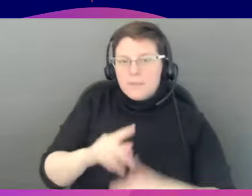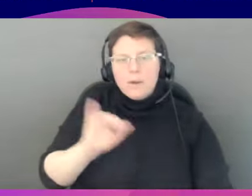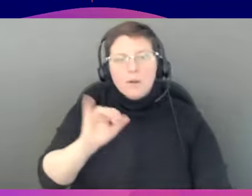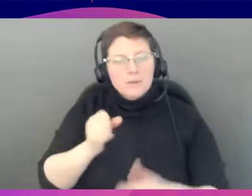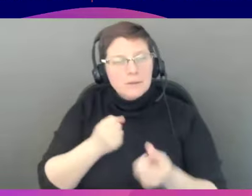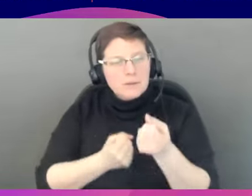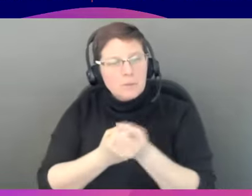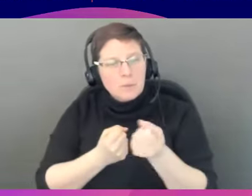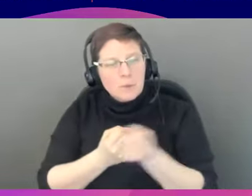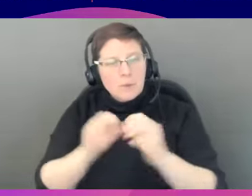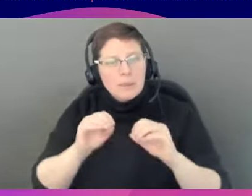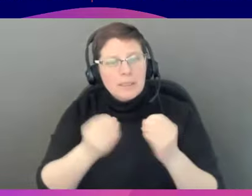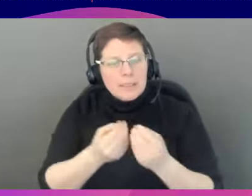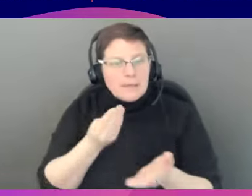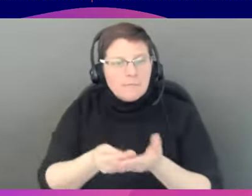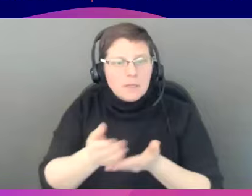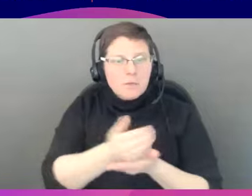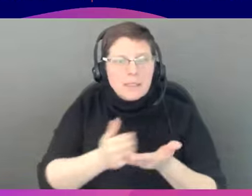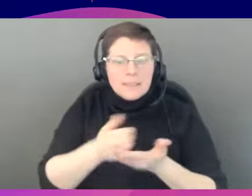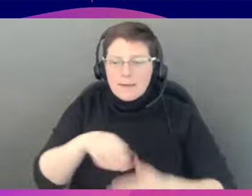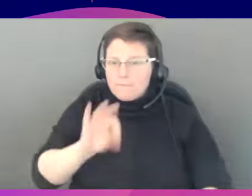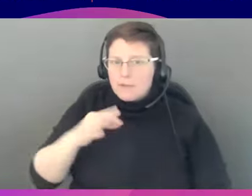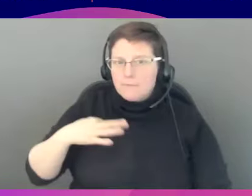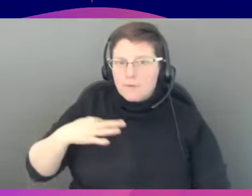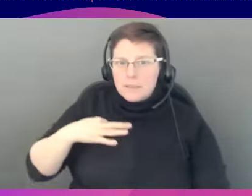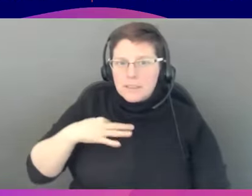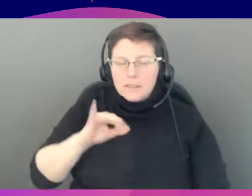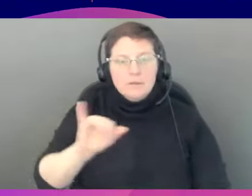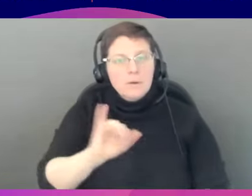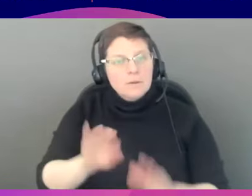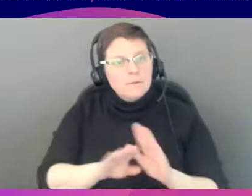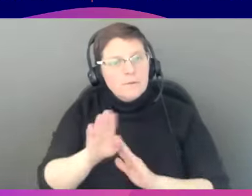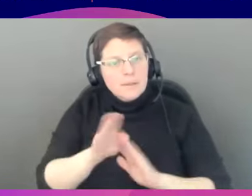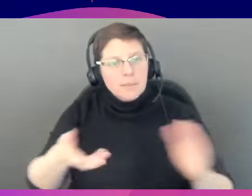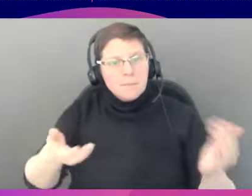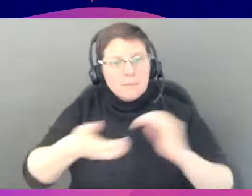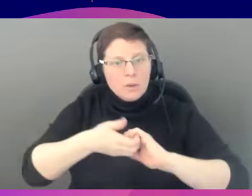in fundraising, finding volunteers, as well as developing partnerships.